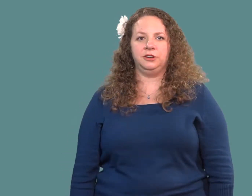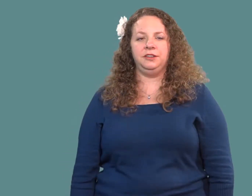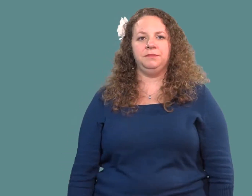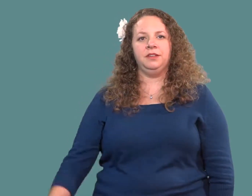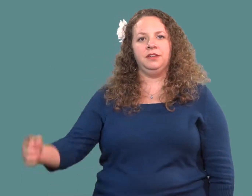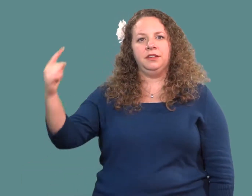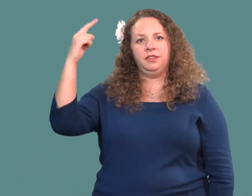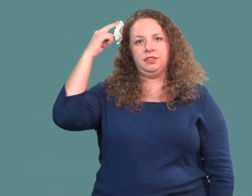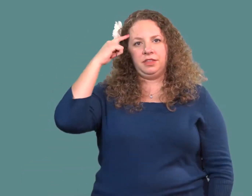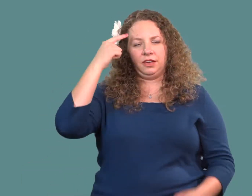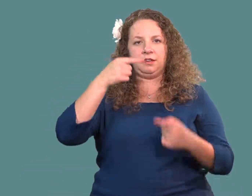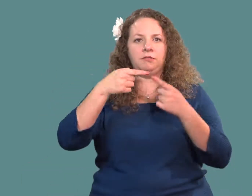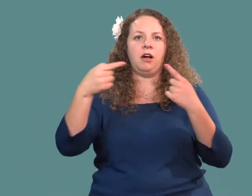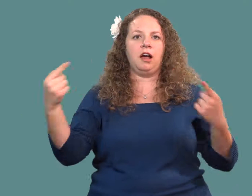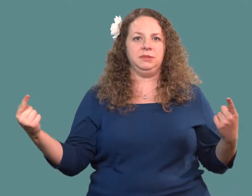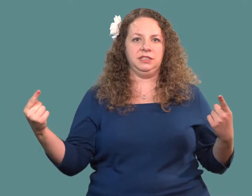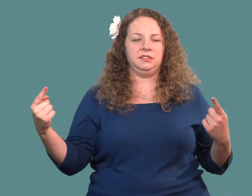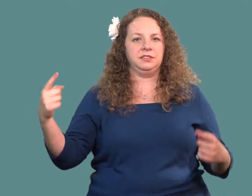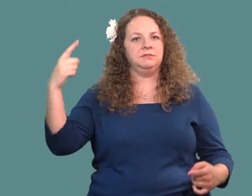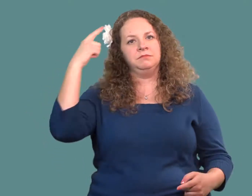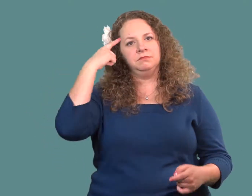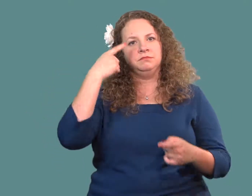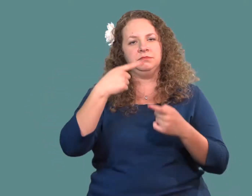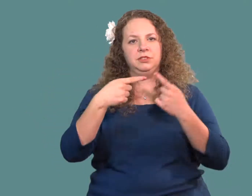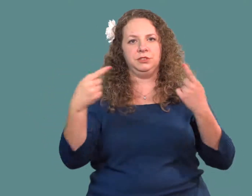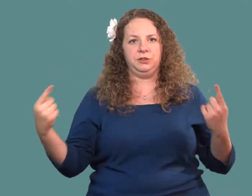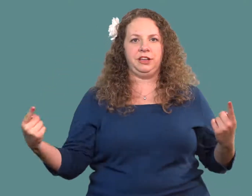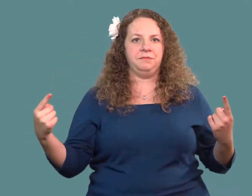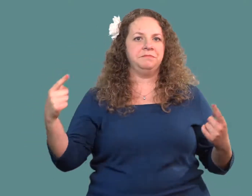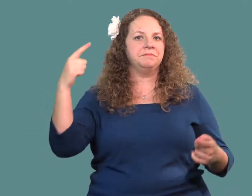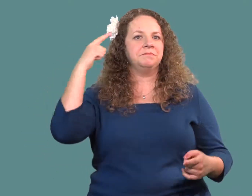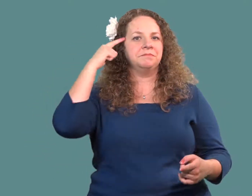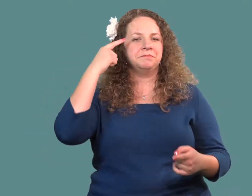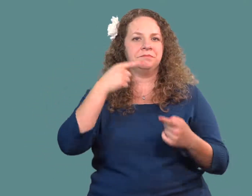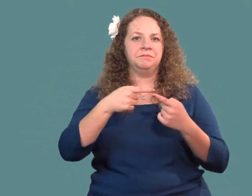Disagree, think opposite, disagree.